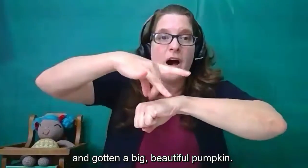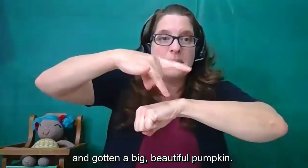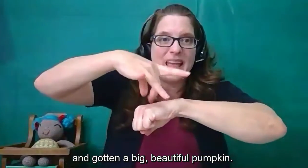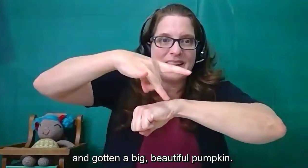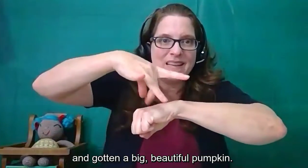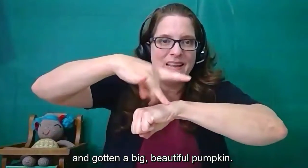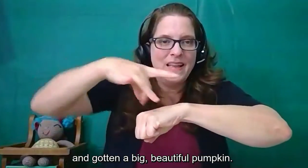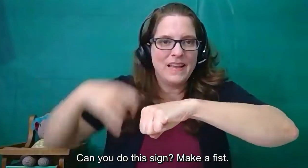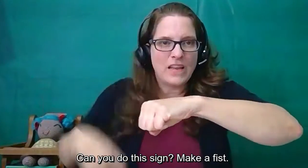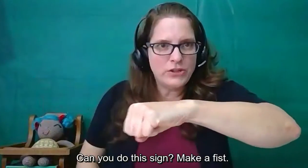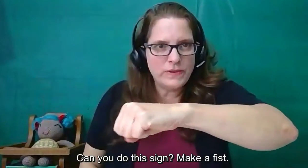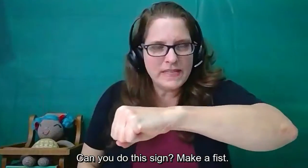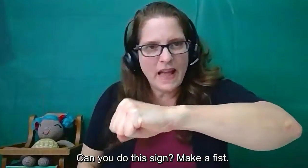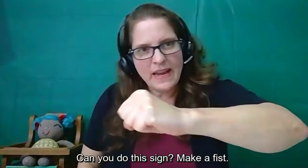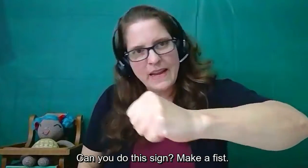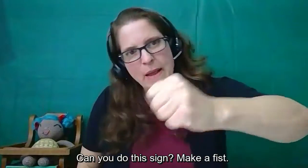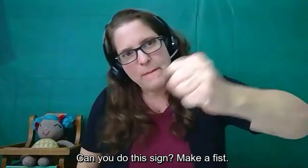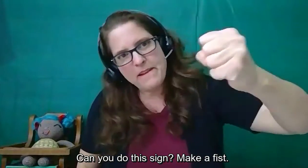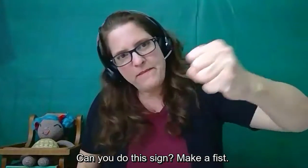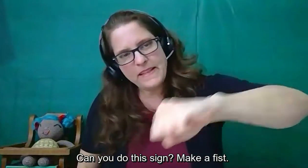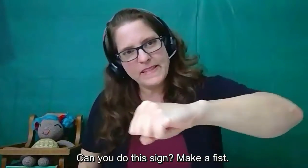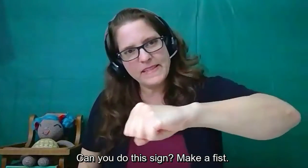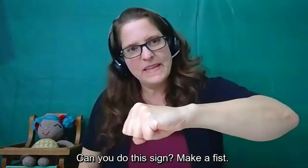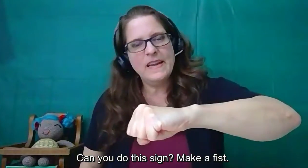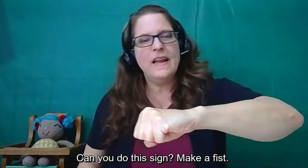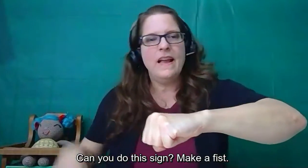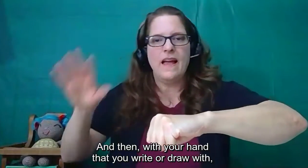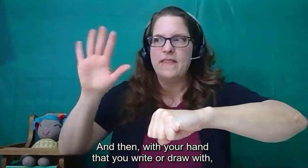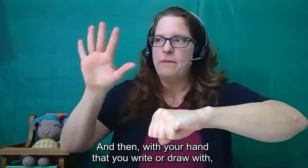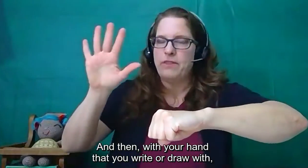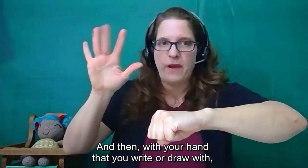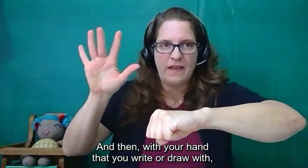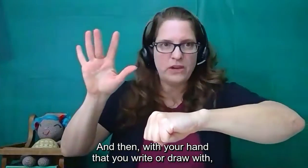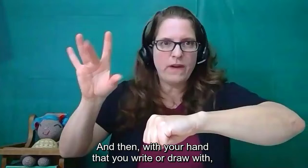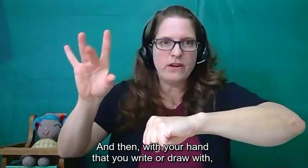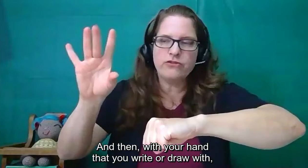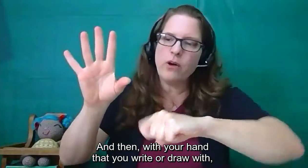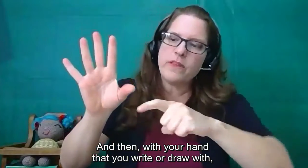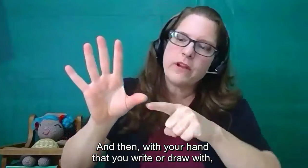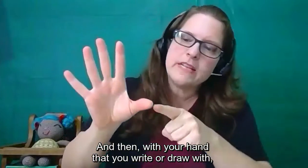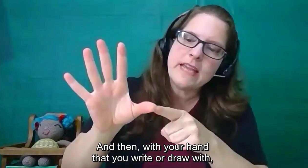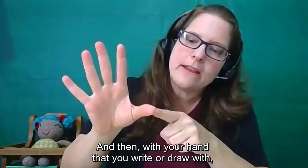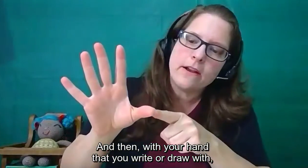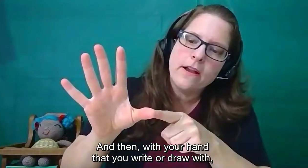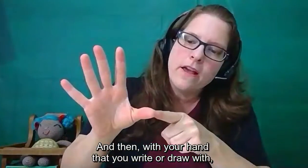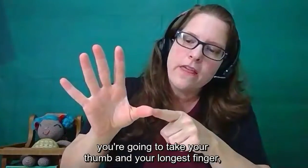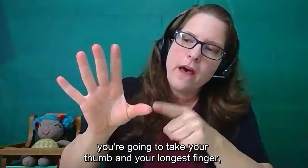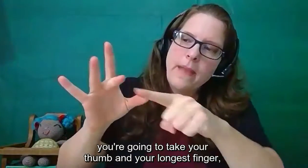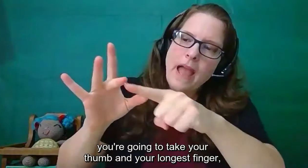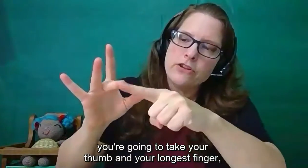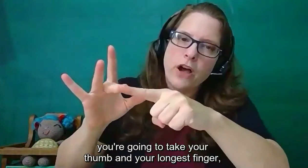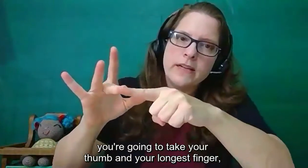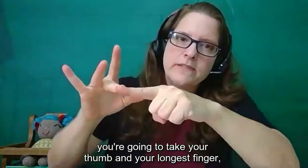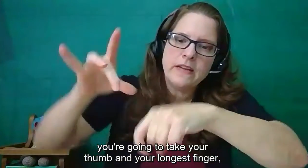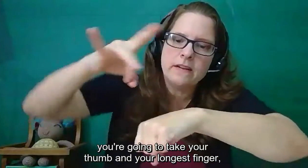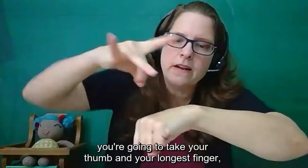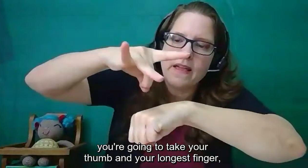pumpkin. Can you do this sign? Make a fist. And then with your hand that you write or draw with, you're going to take your thumb and your longest finger and then